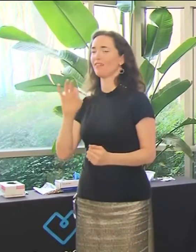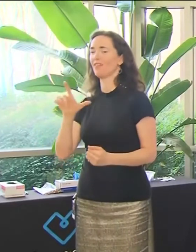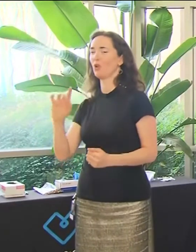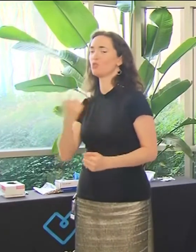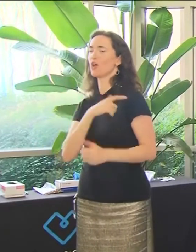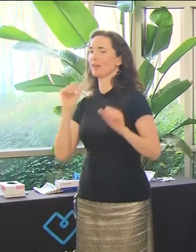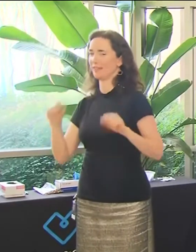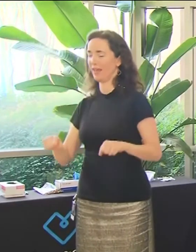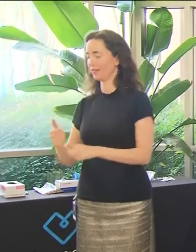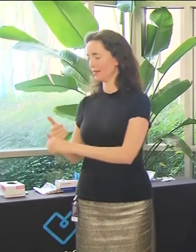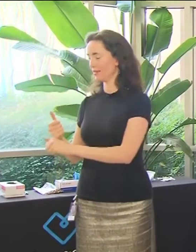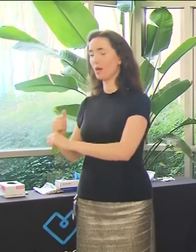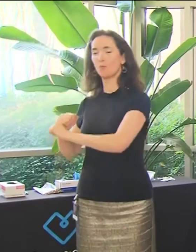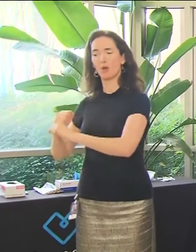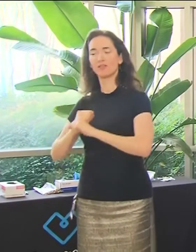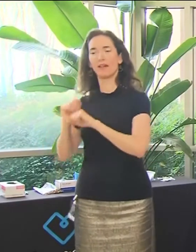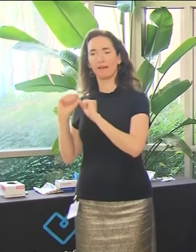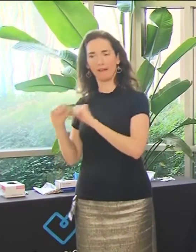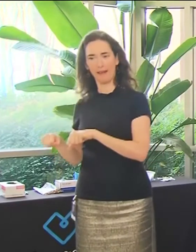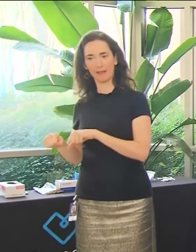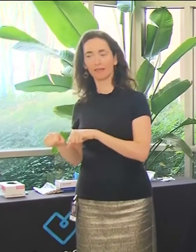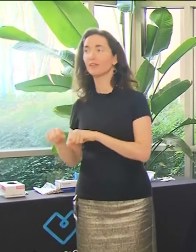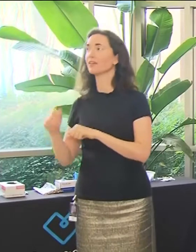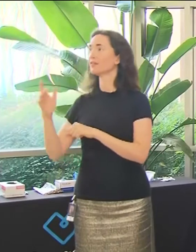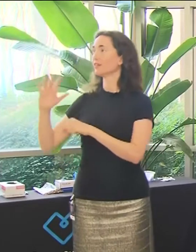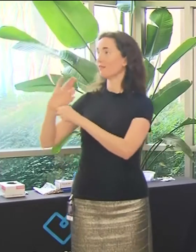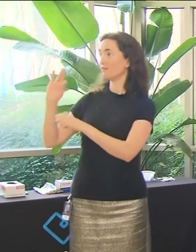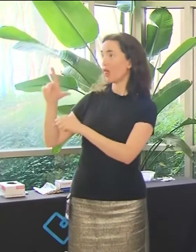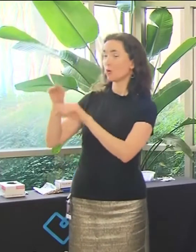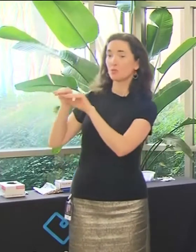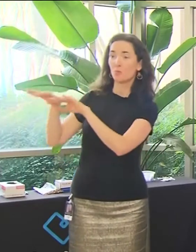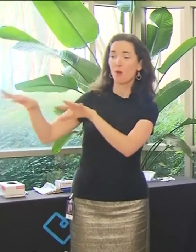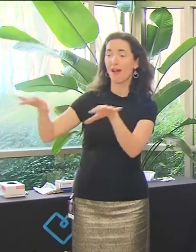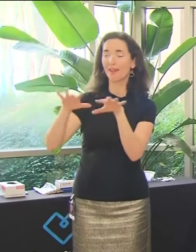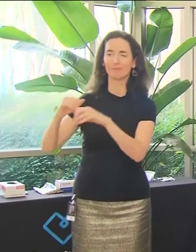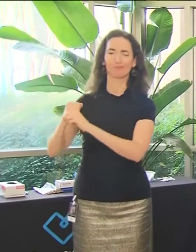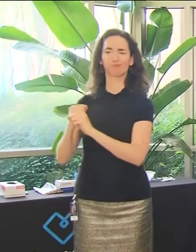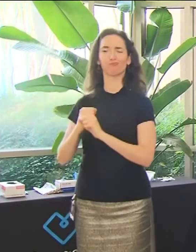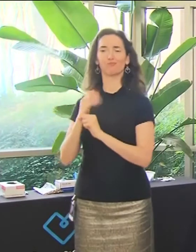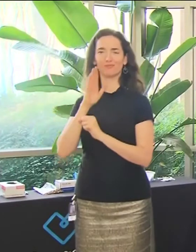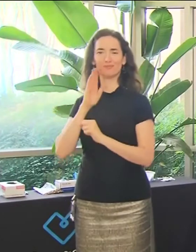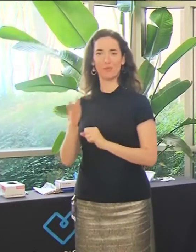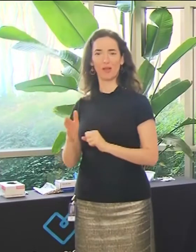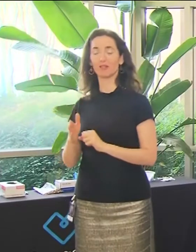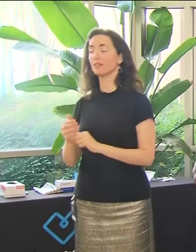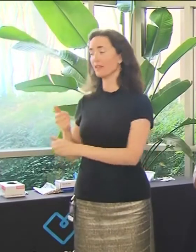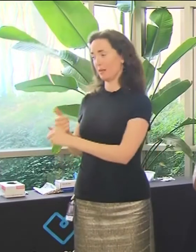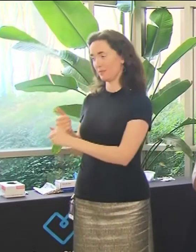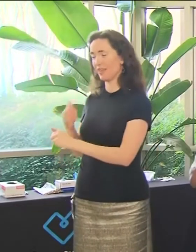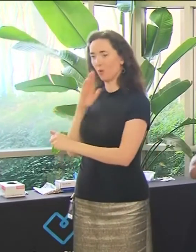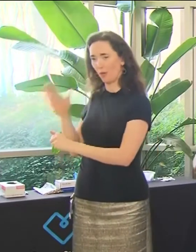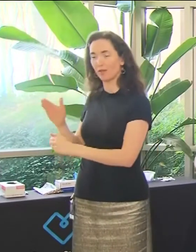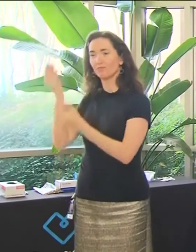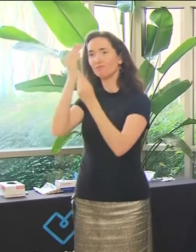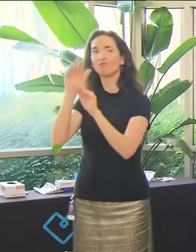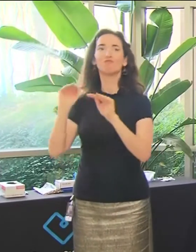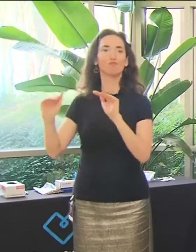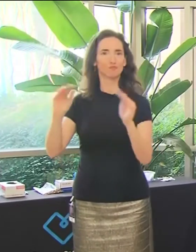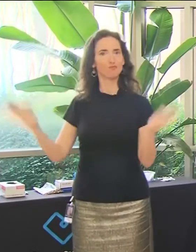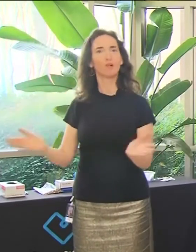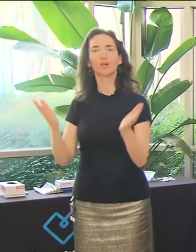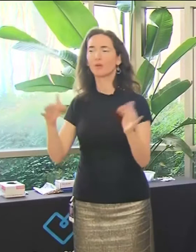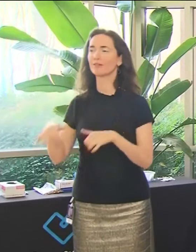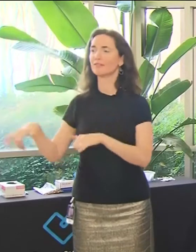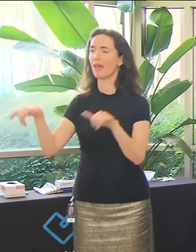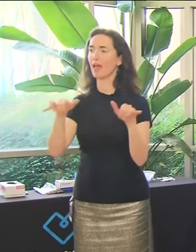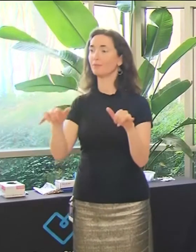so he can protect himself against the influenza virus. And so today he's going to do that, and he's going to encourage everybody else to do so. Again, as parents,